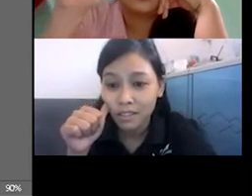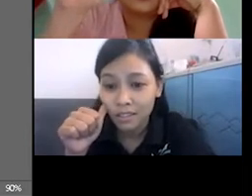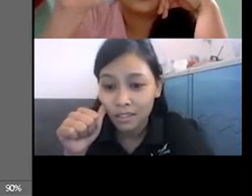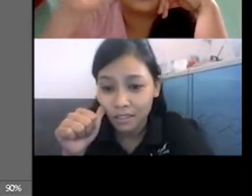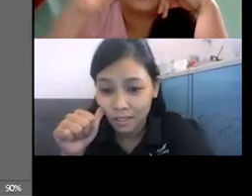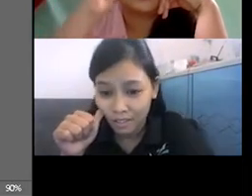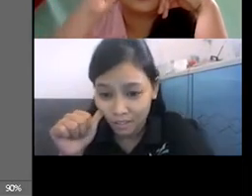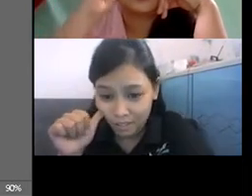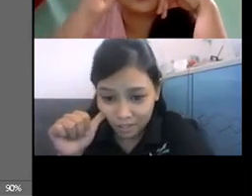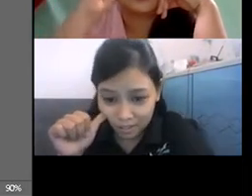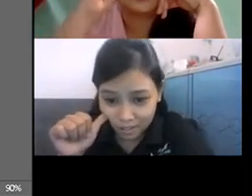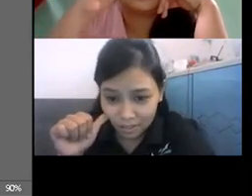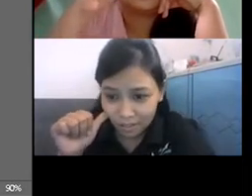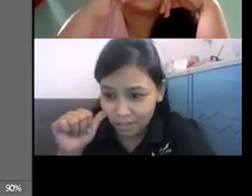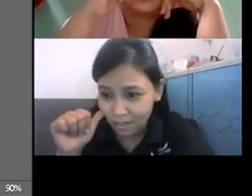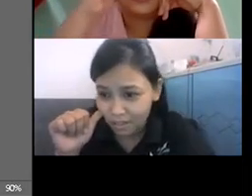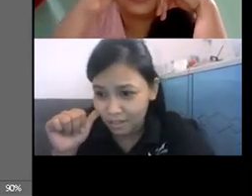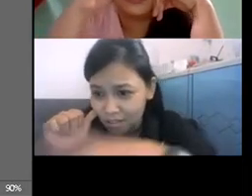it's this? Hands up.